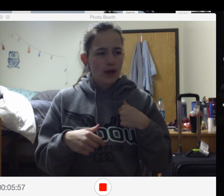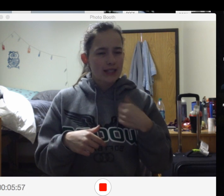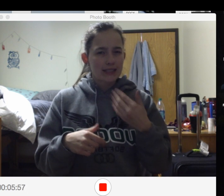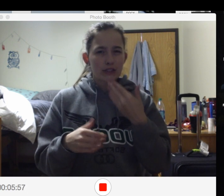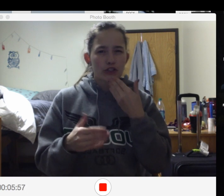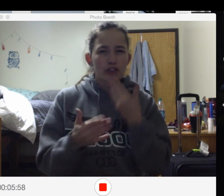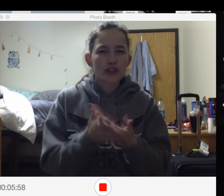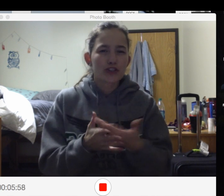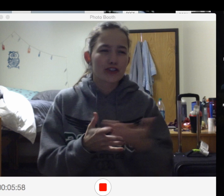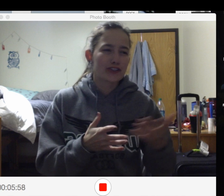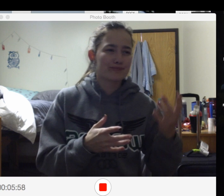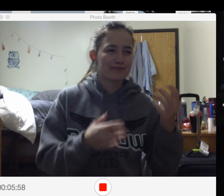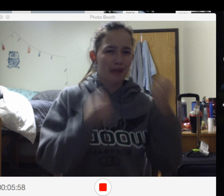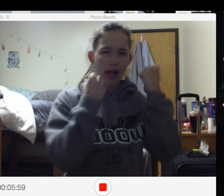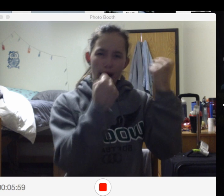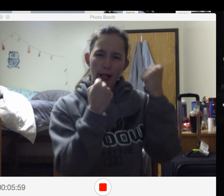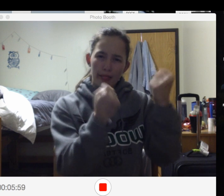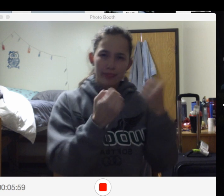information junk food.